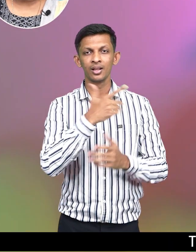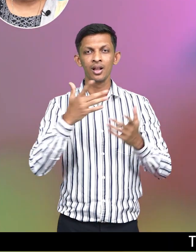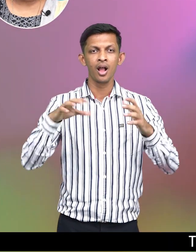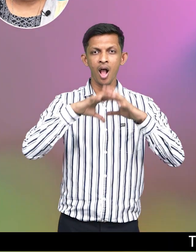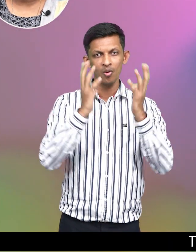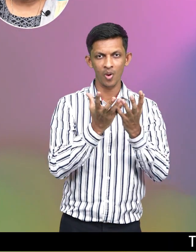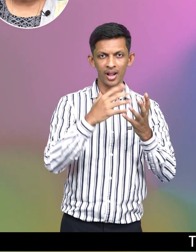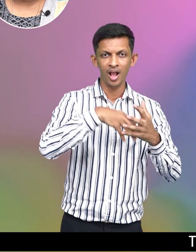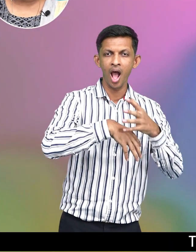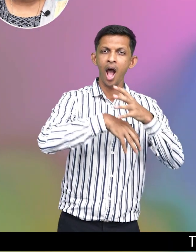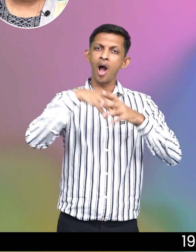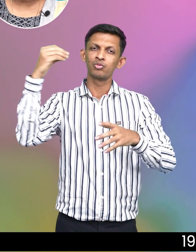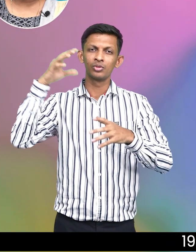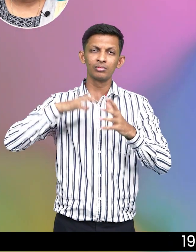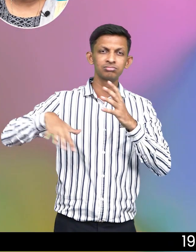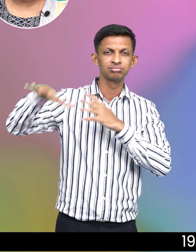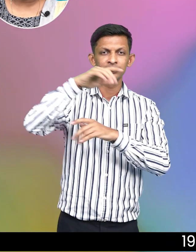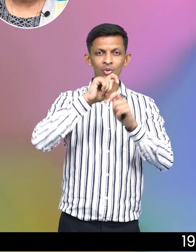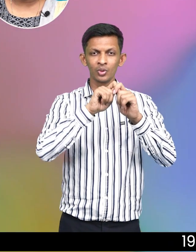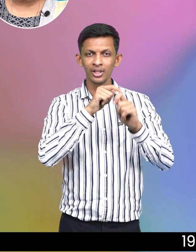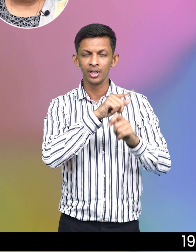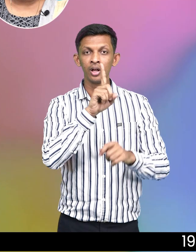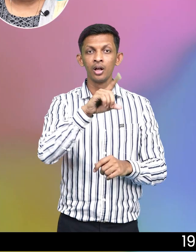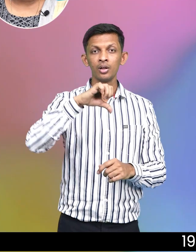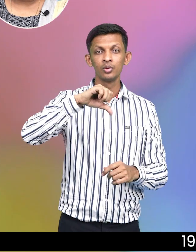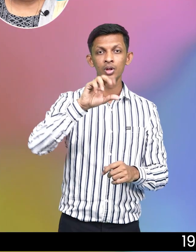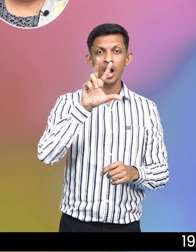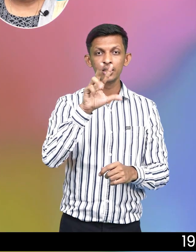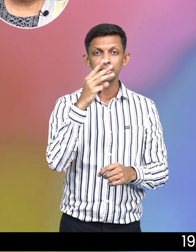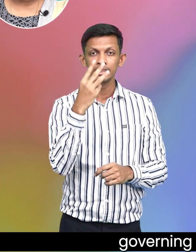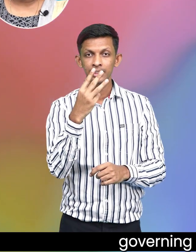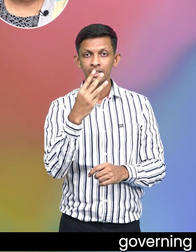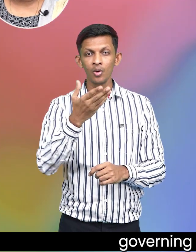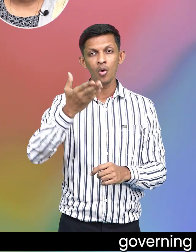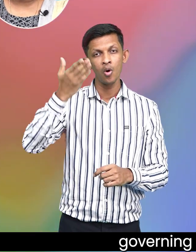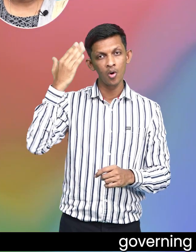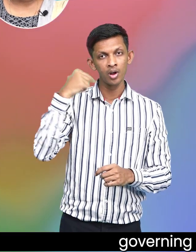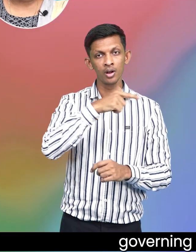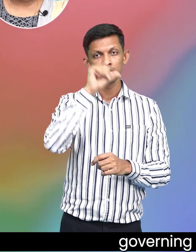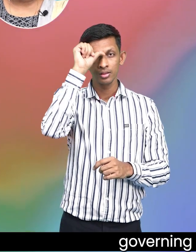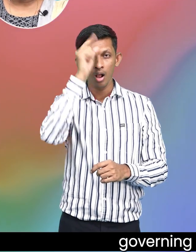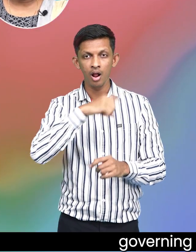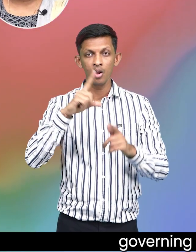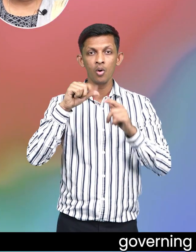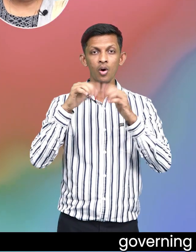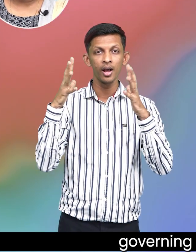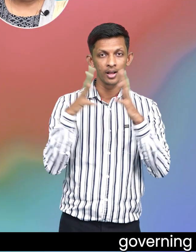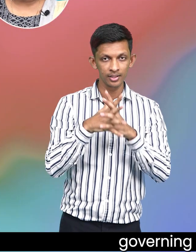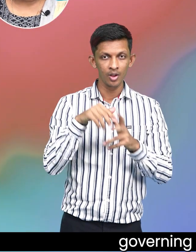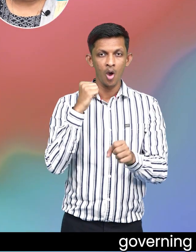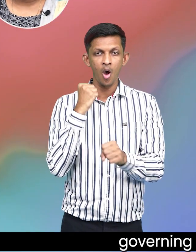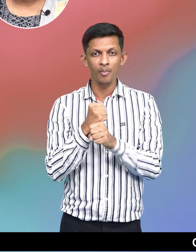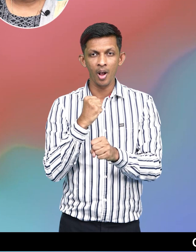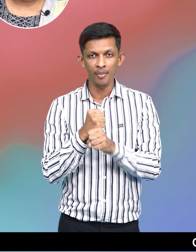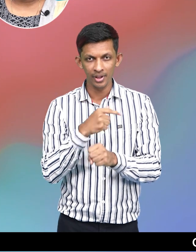The Immigration Act 1983 is the Indian law governing migration and